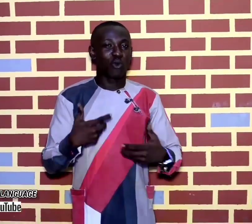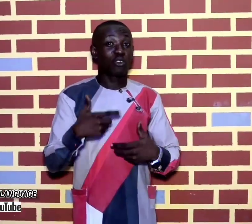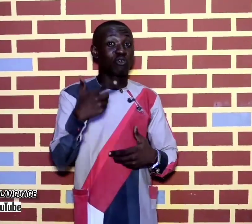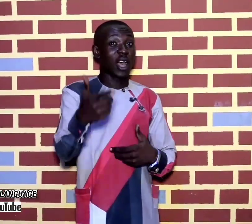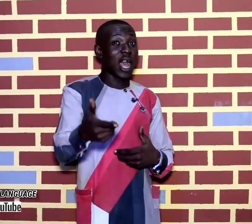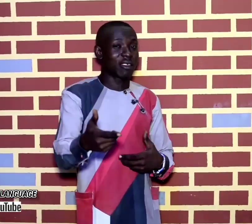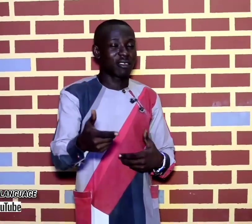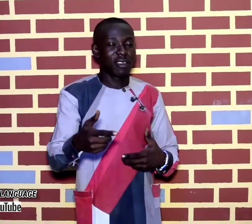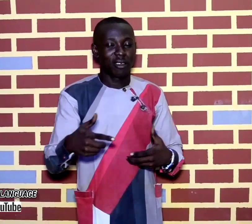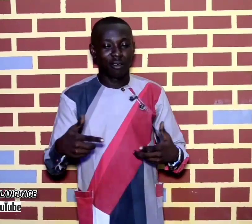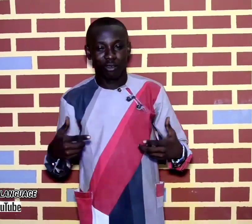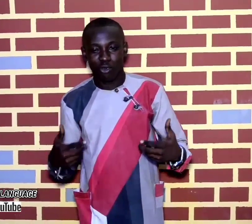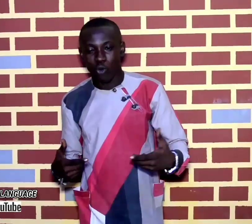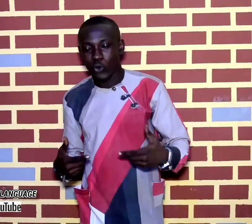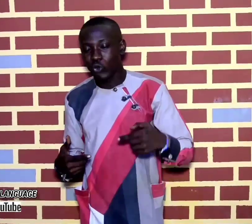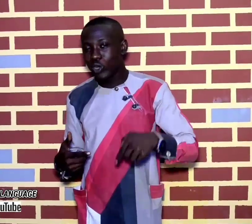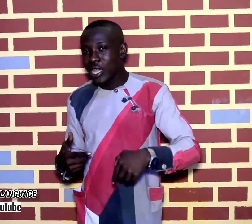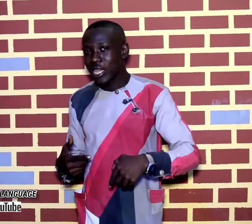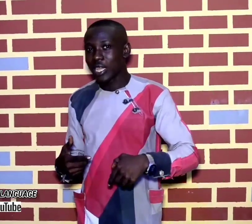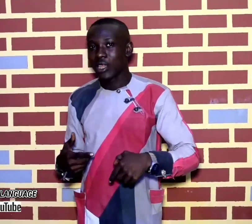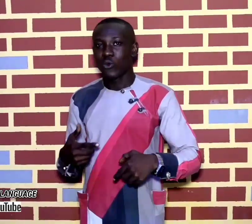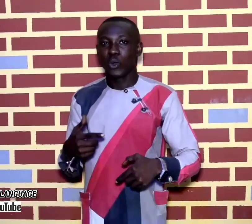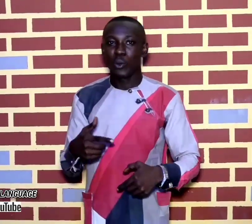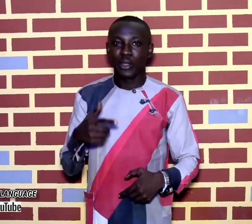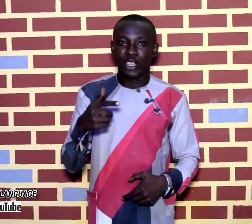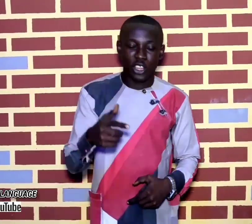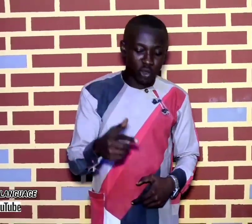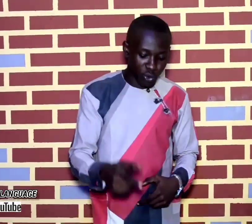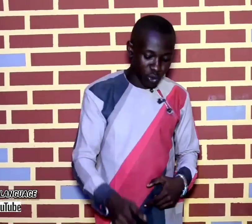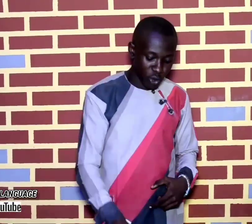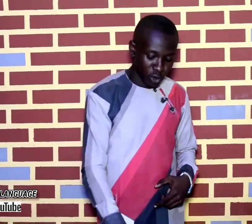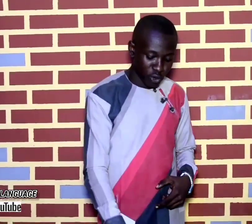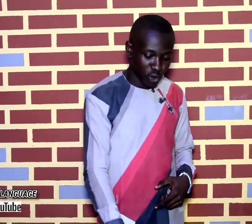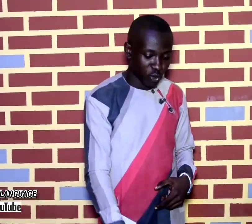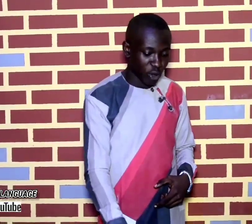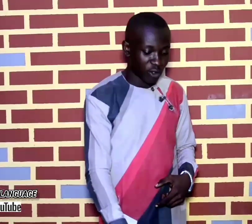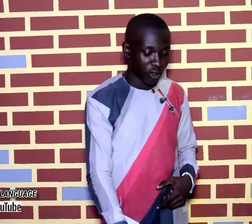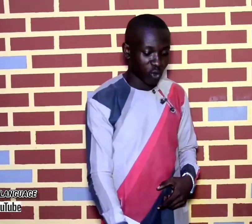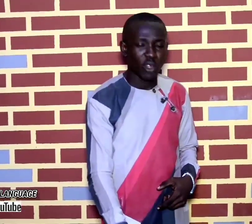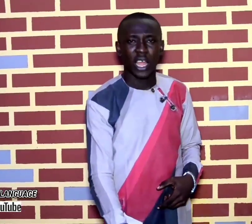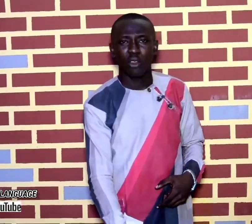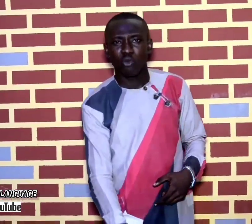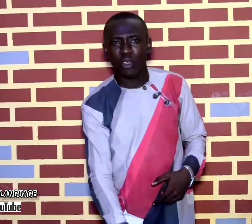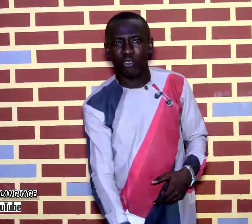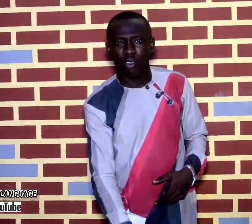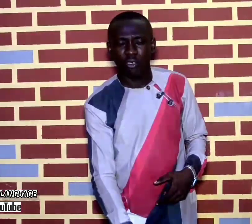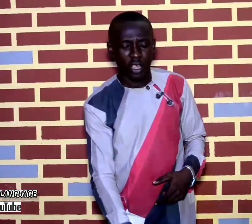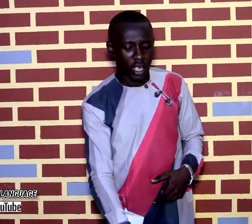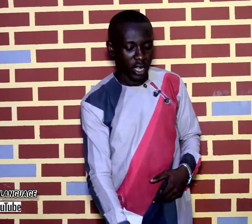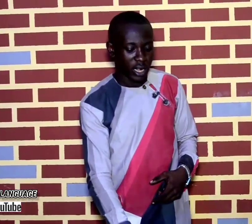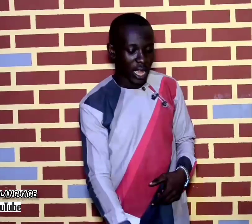want to ask. So today, we'll be teaching you those questions. What are those questions? They